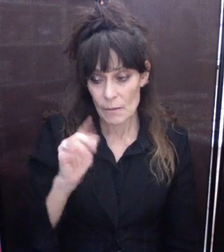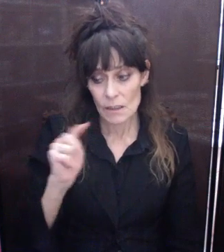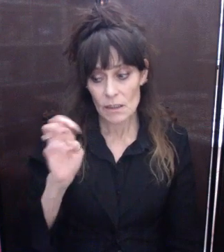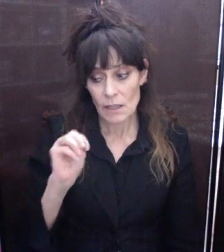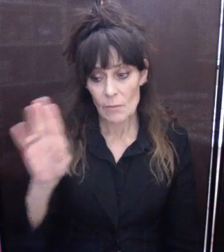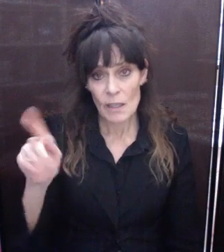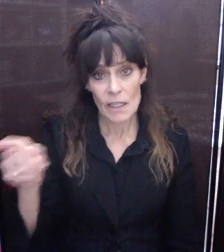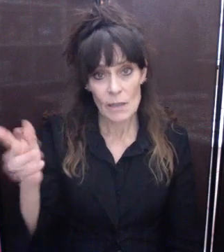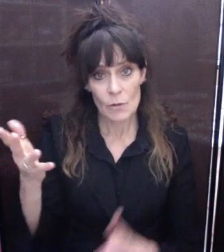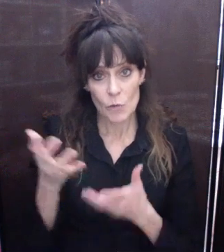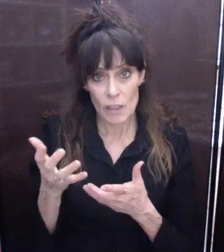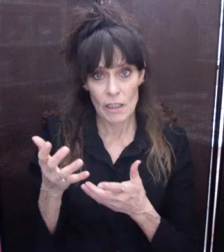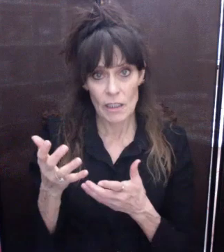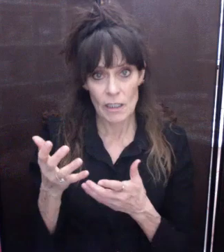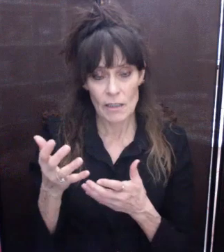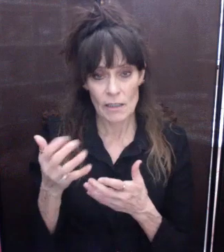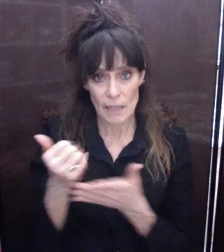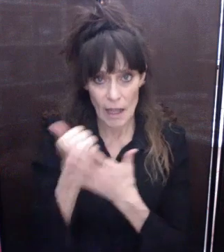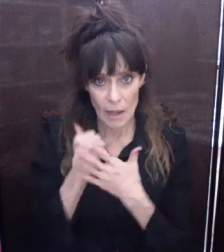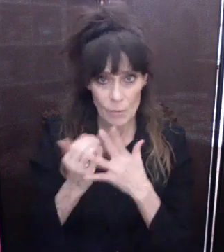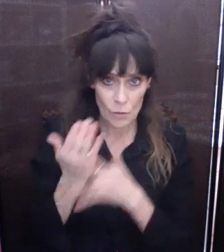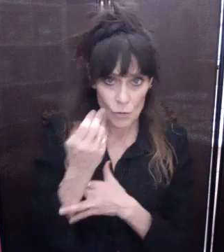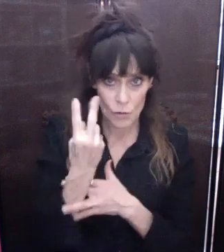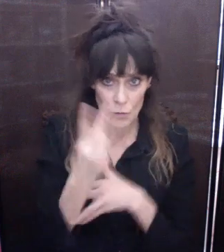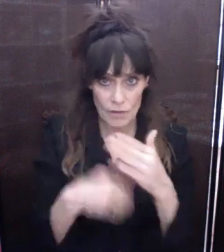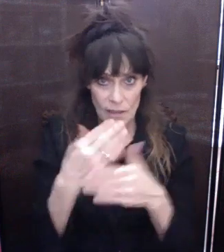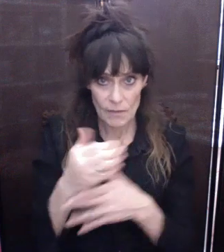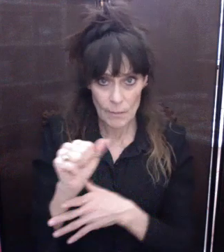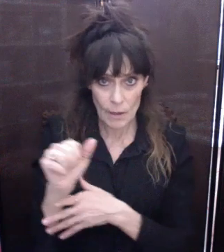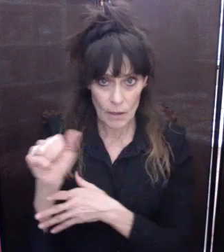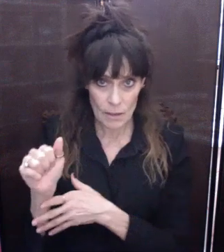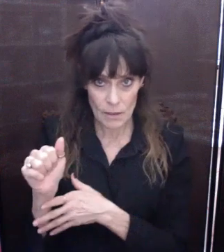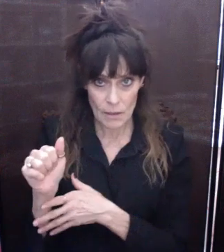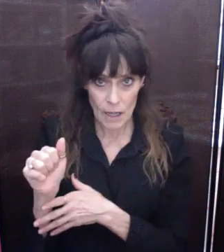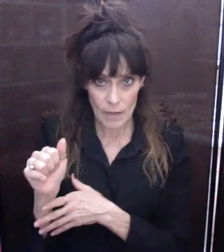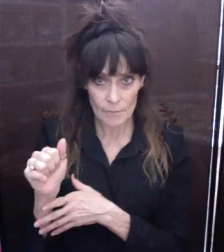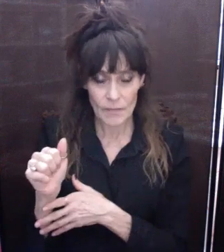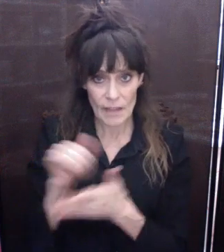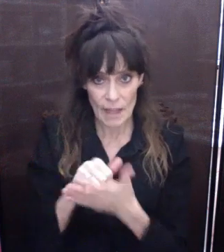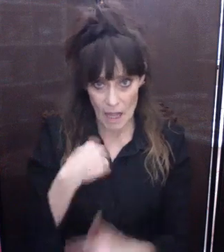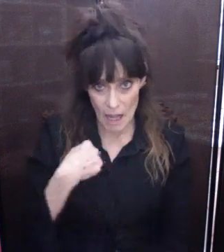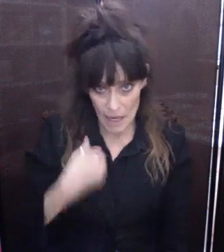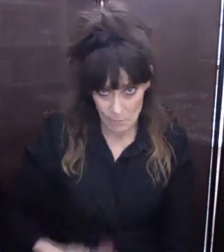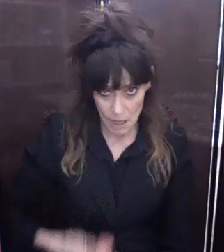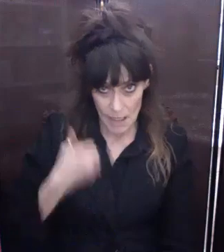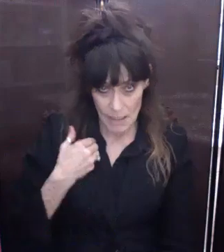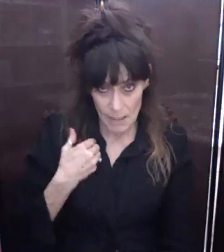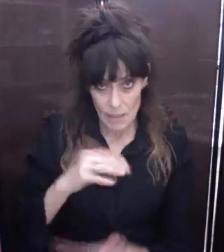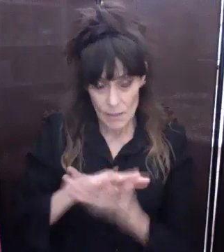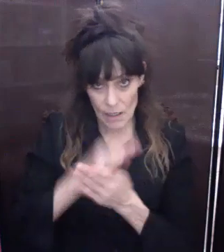to take guys through the 12 steps of Alcoholics Anonymous in order that I might be able to then get sober and carry that message